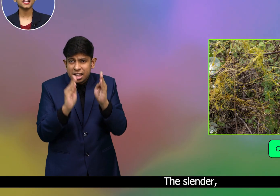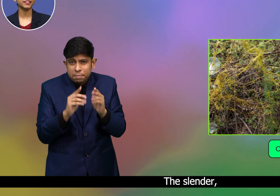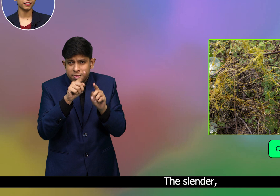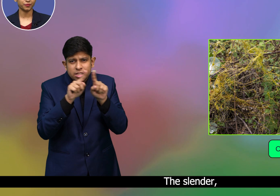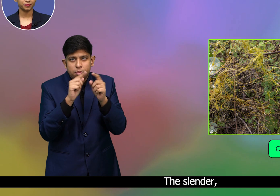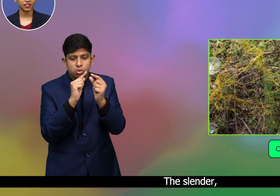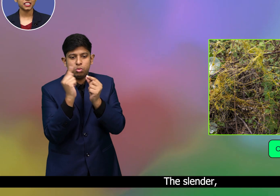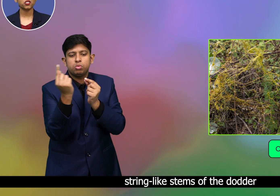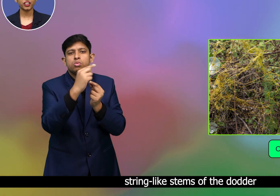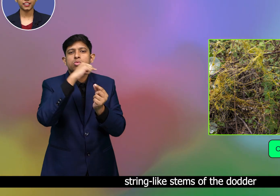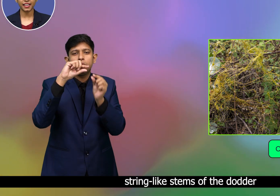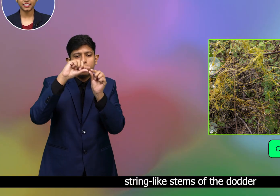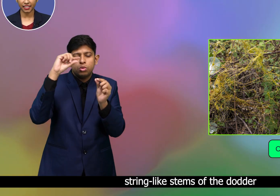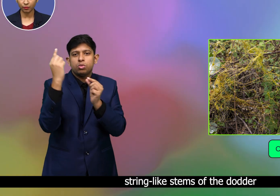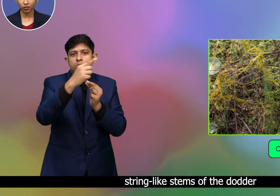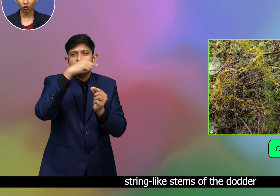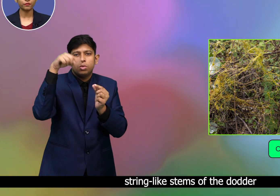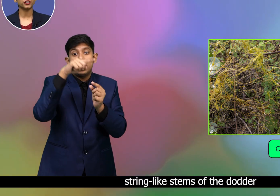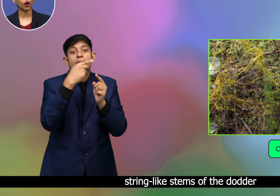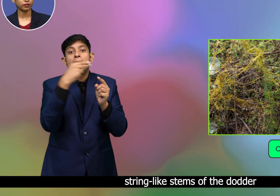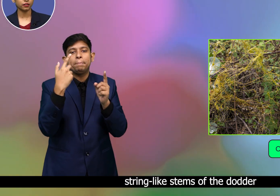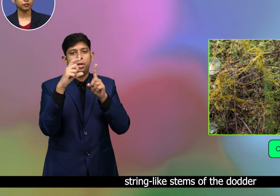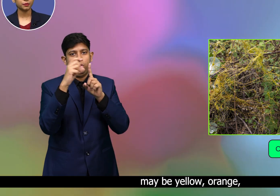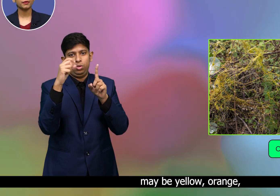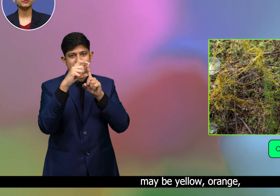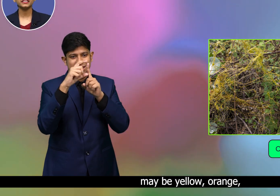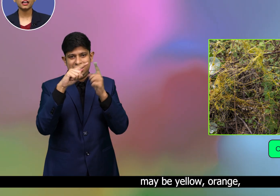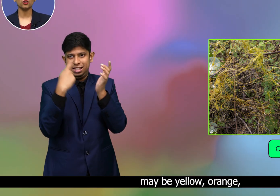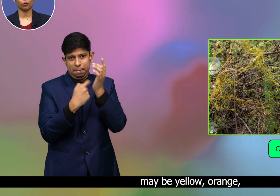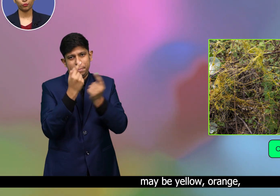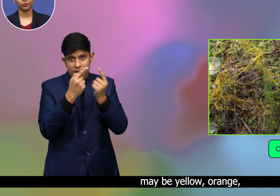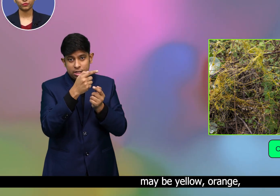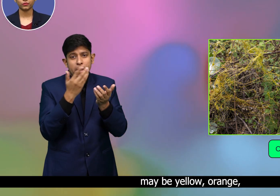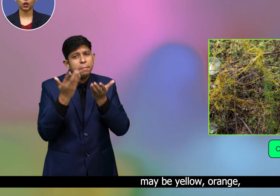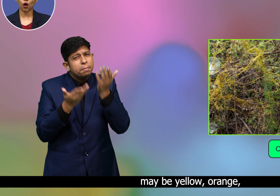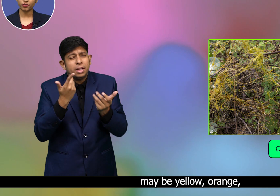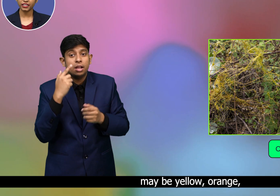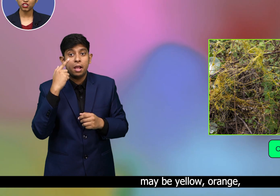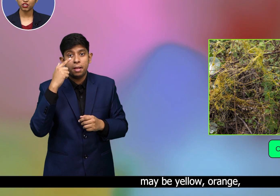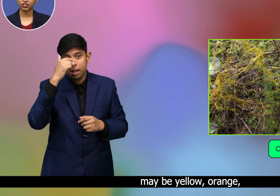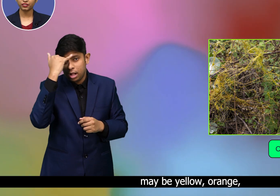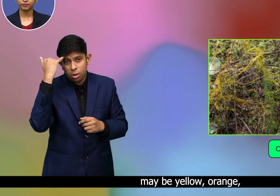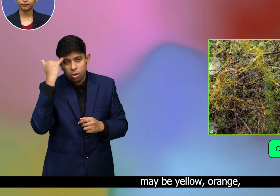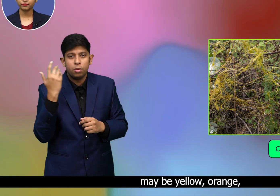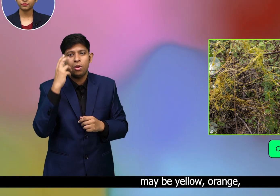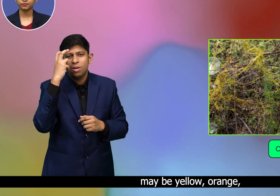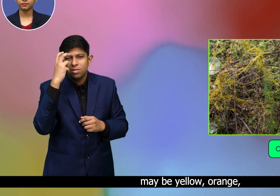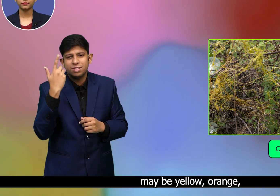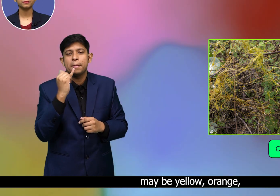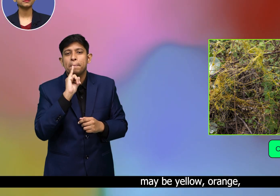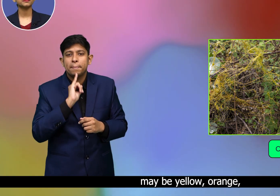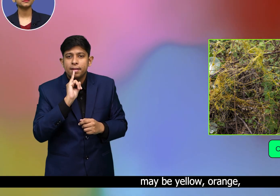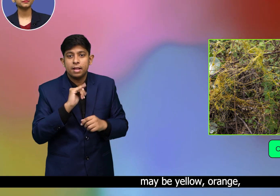The slender, string-like stems of the dodder may be yellow, orange,